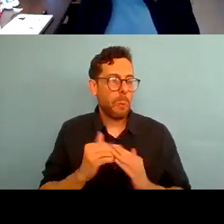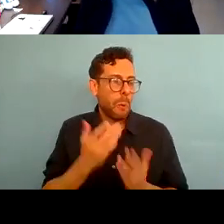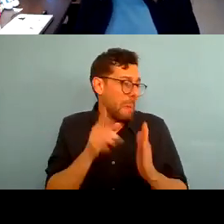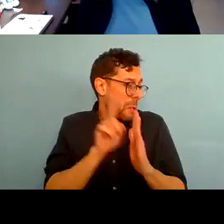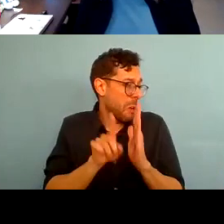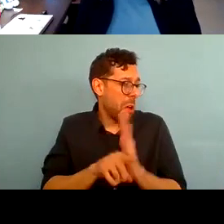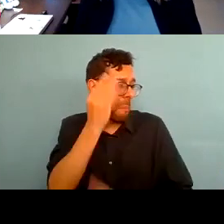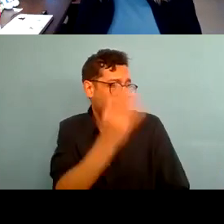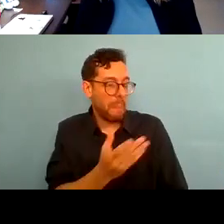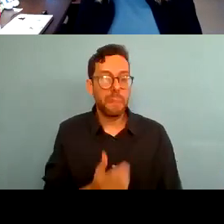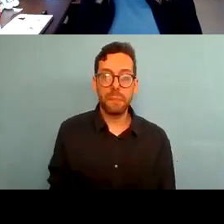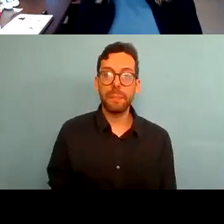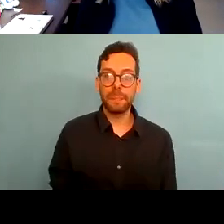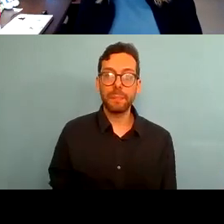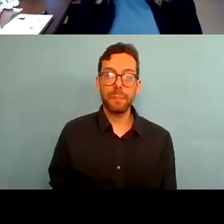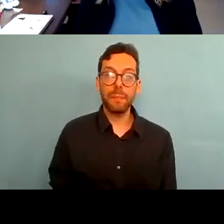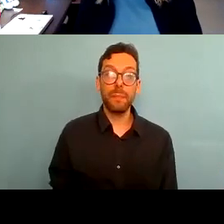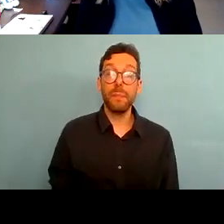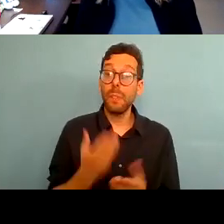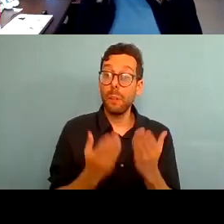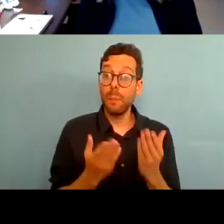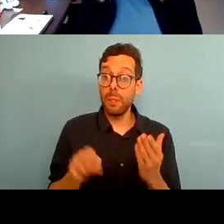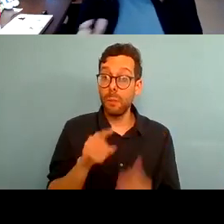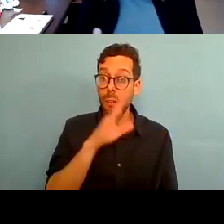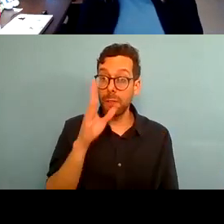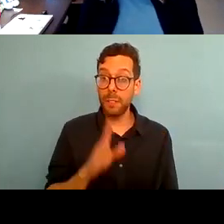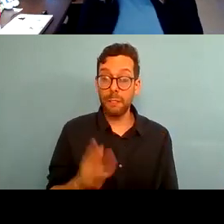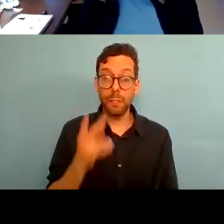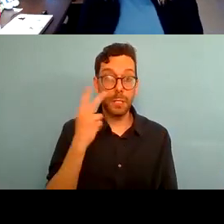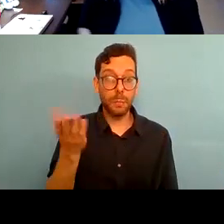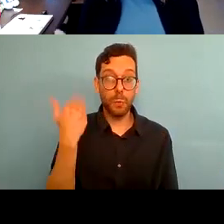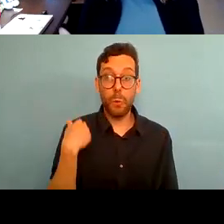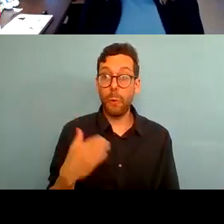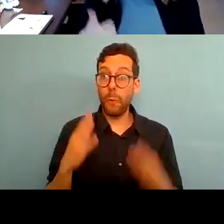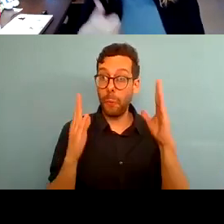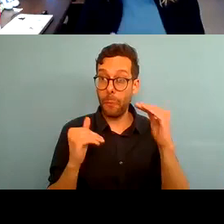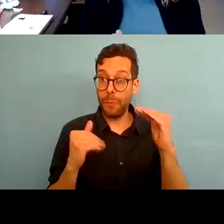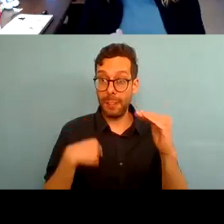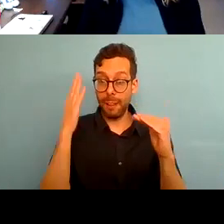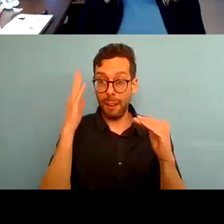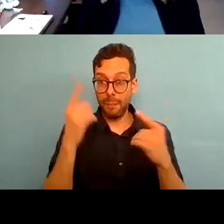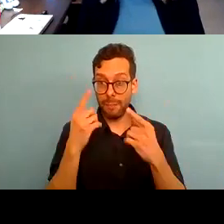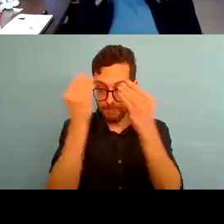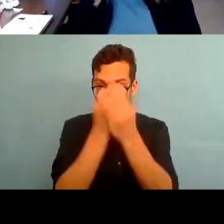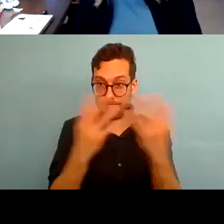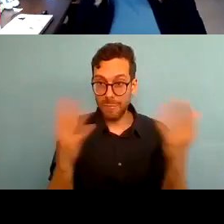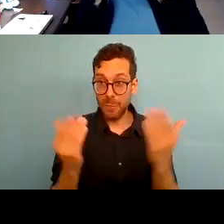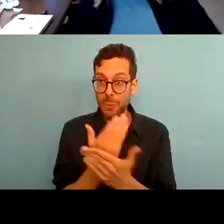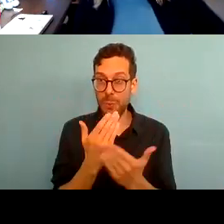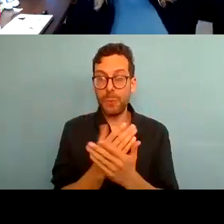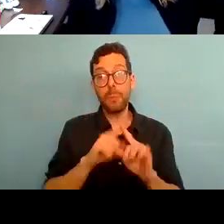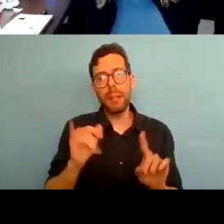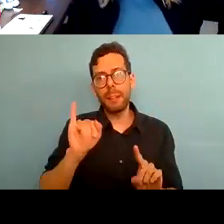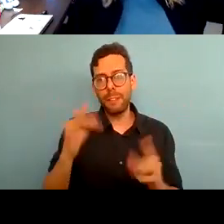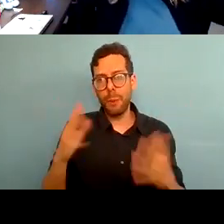think about. Now, here's something you may never have heard of, but I'm going to hopefully tell you something new. And if you have heard of it, good for you. So this is something